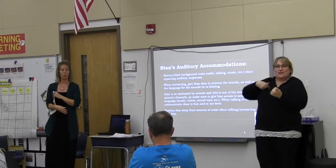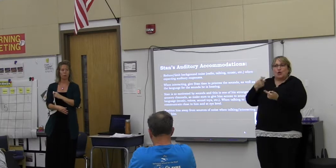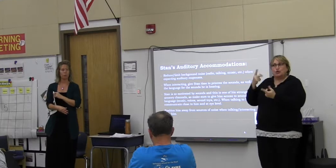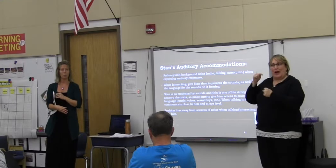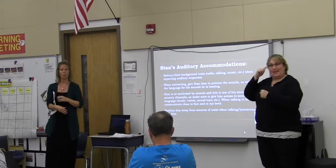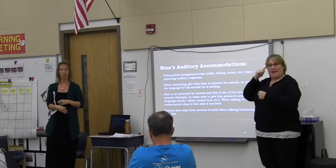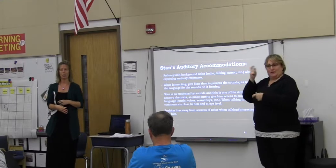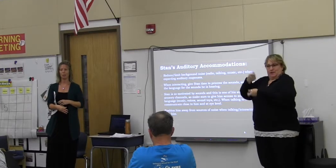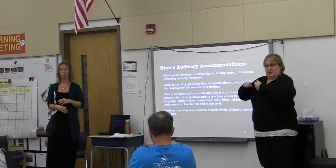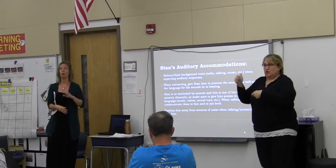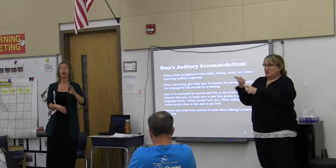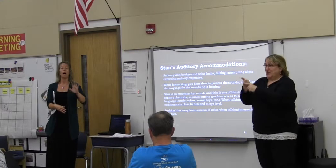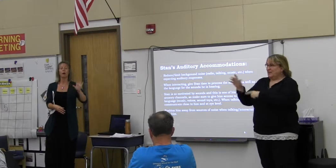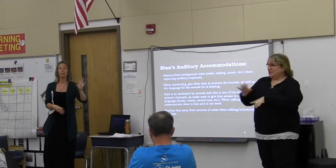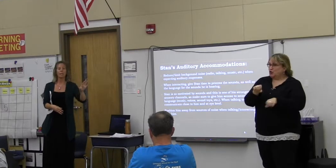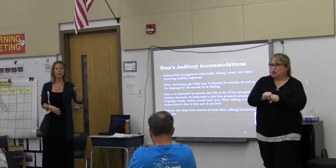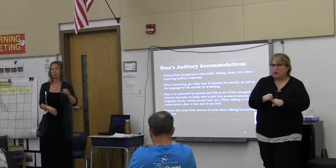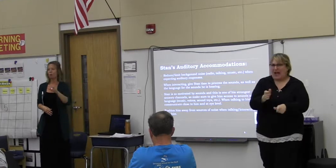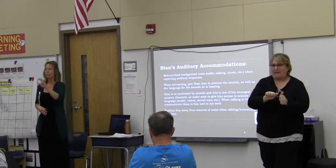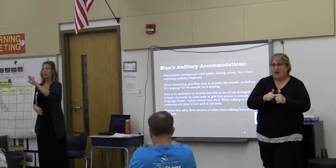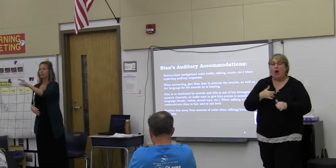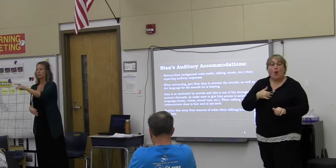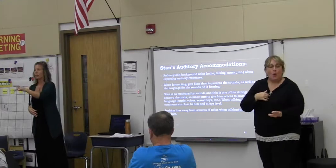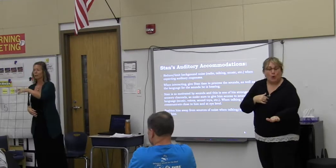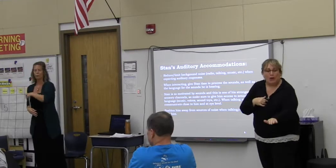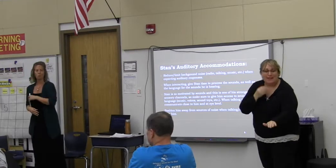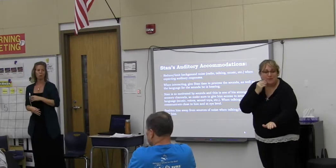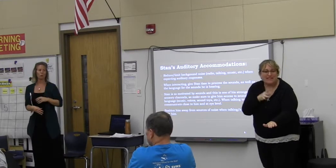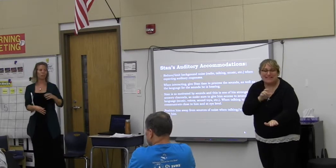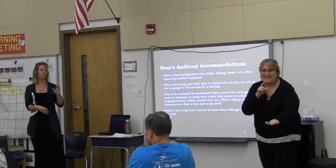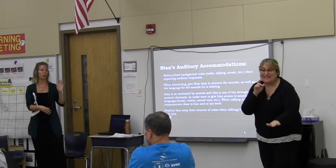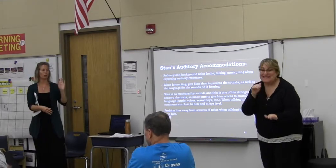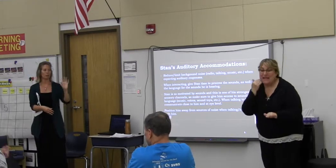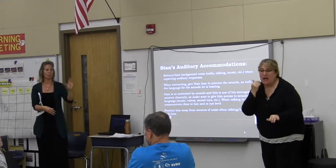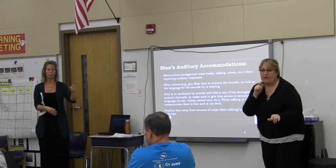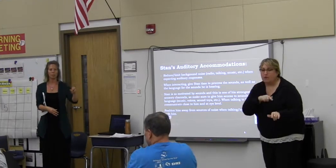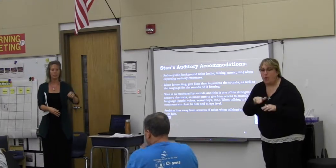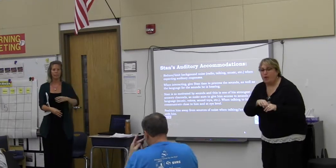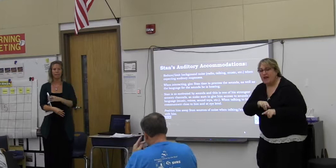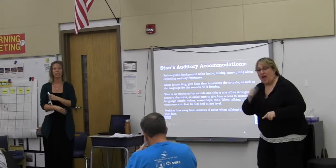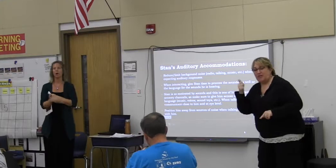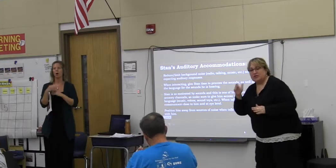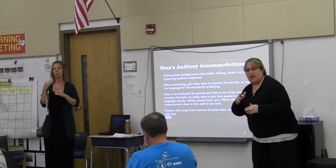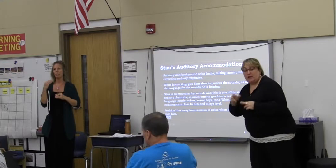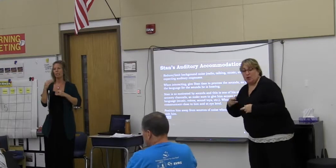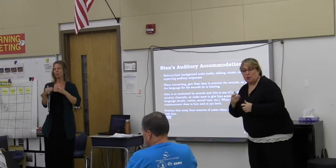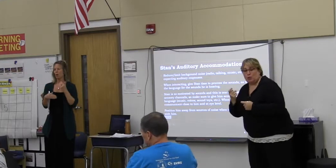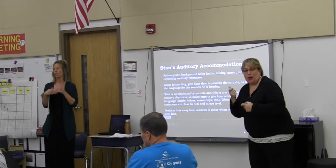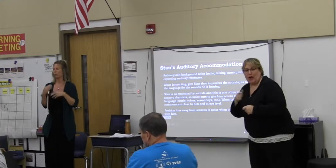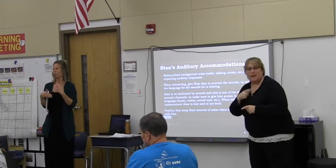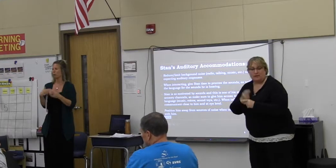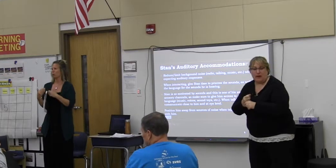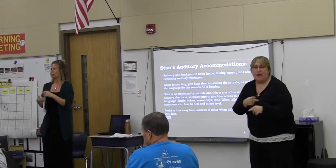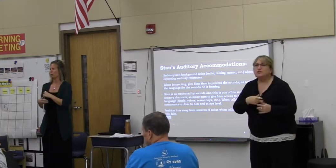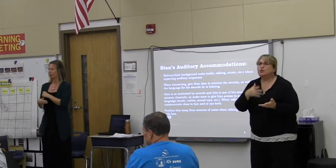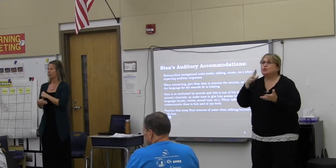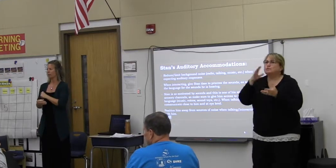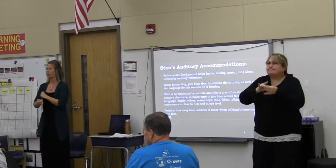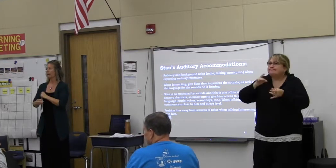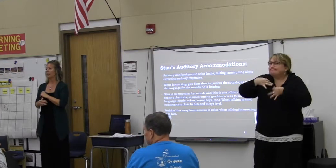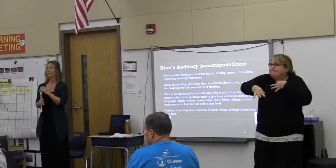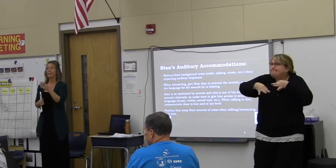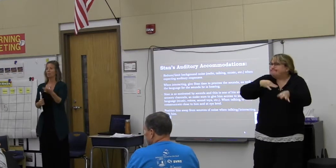that auditory input of, oh, Stan, I have to walk to the other side of the room real quick, you know, just give me a second. Always kind of talk him through what's